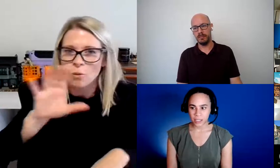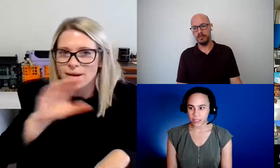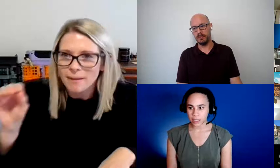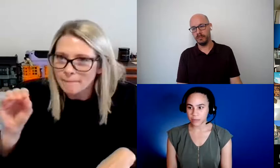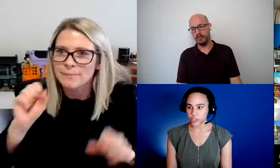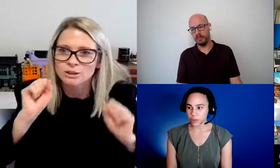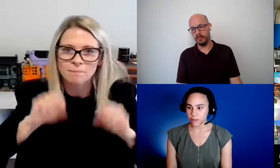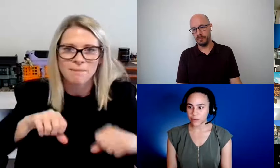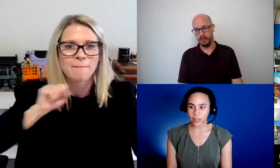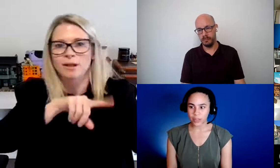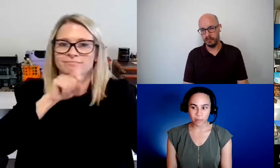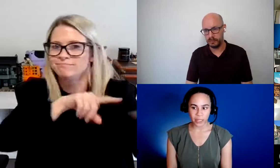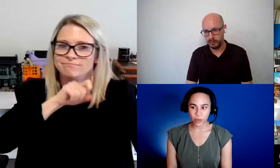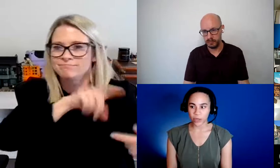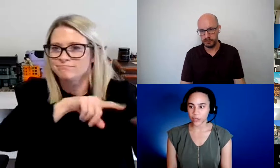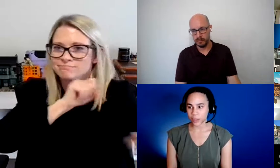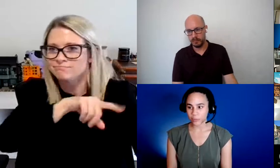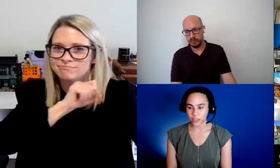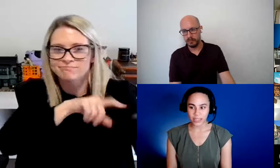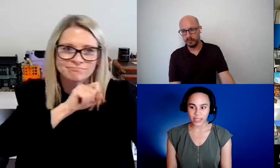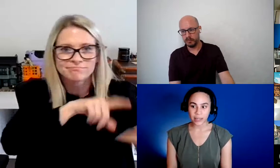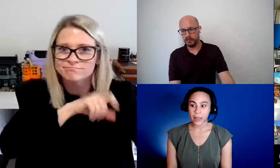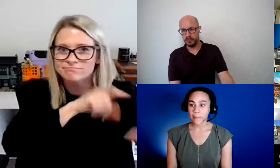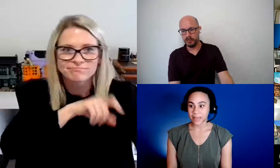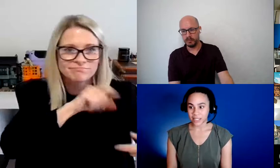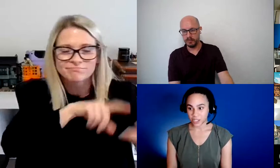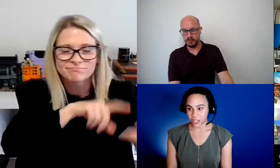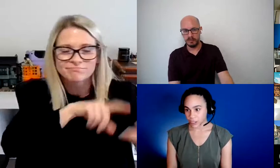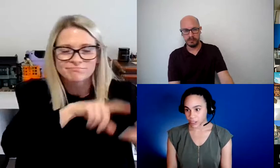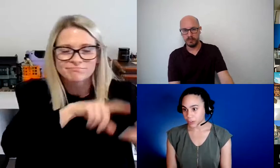system. It's great for the company where you're able to send messages internally.